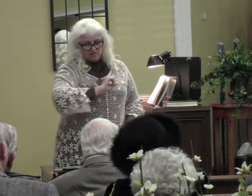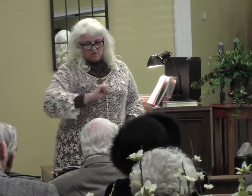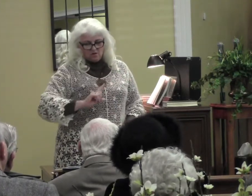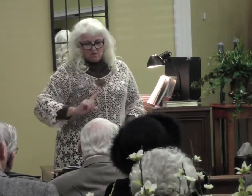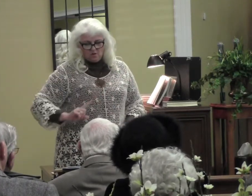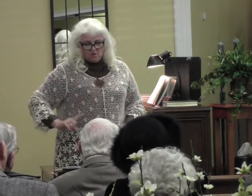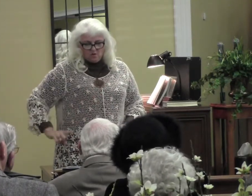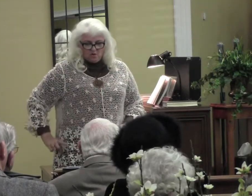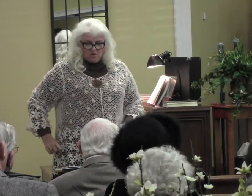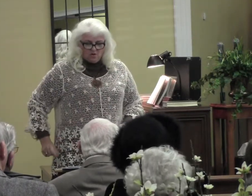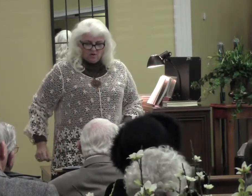Lord.